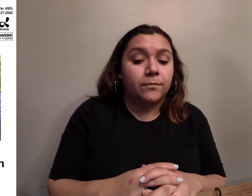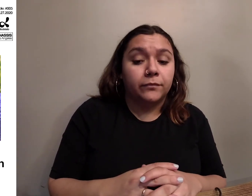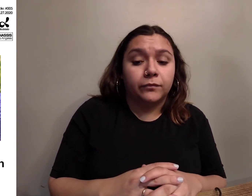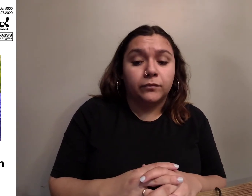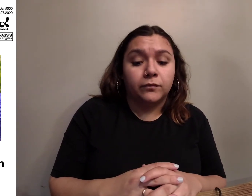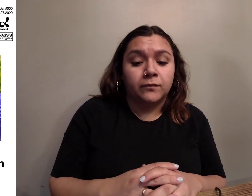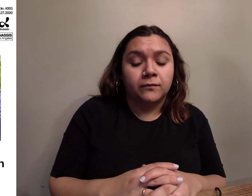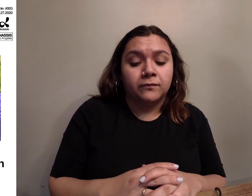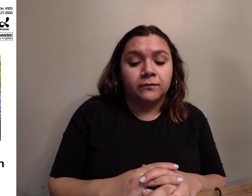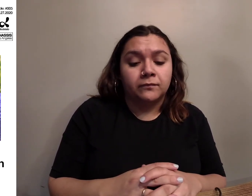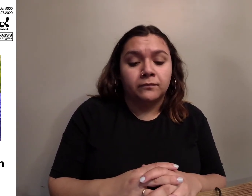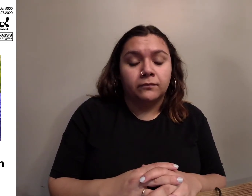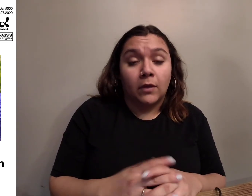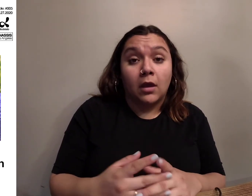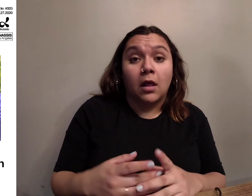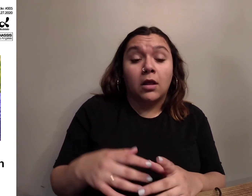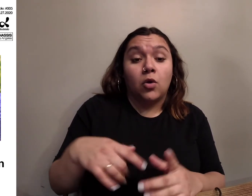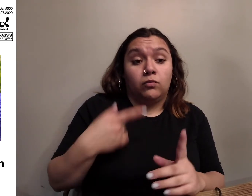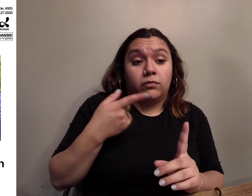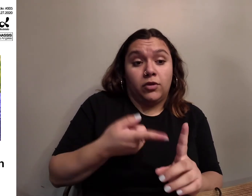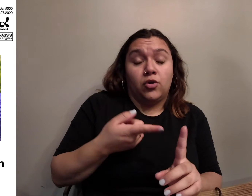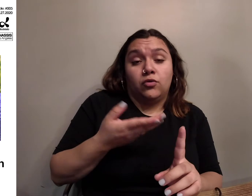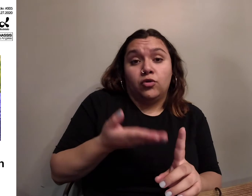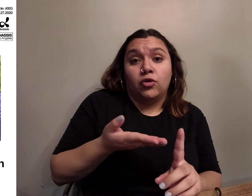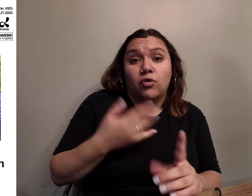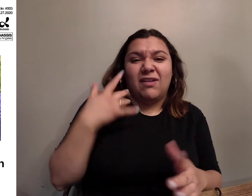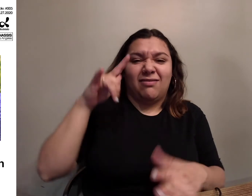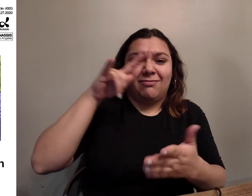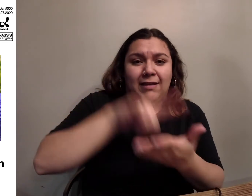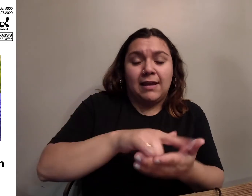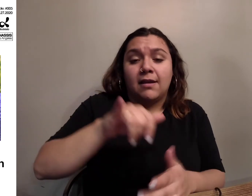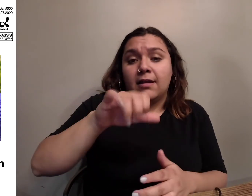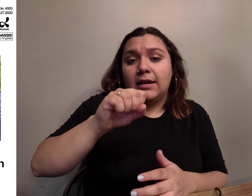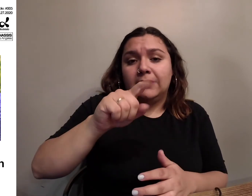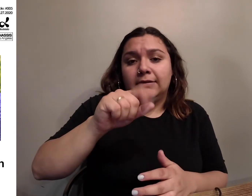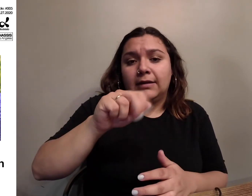And so from Istanbul, we flew to LA. And when we landed in LA,